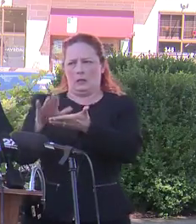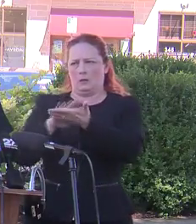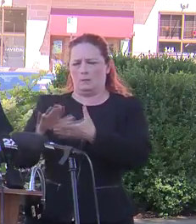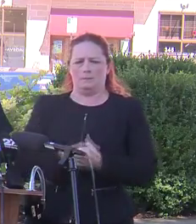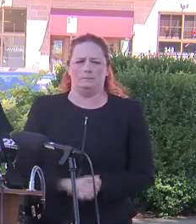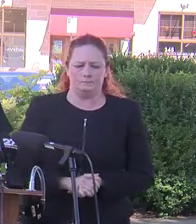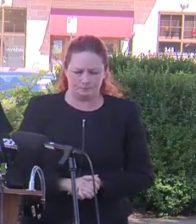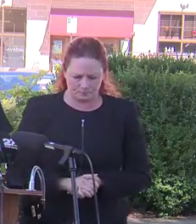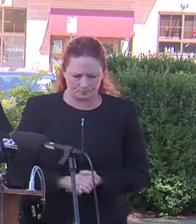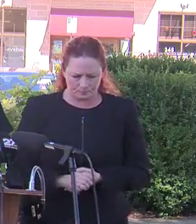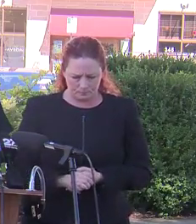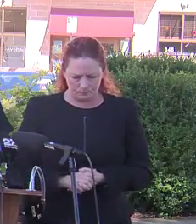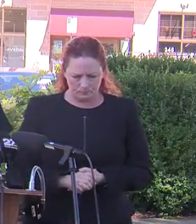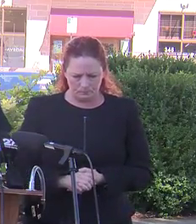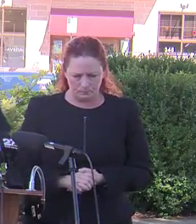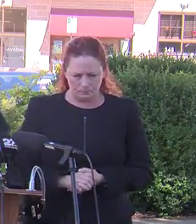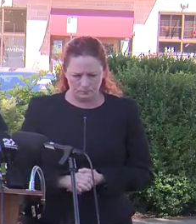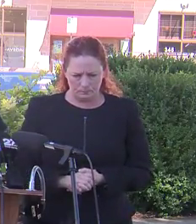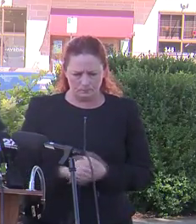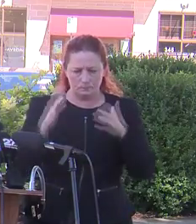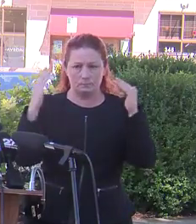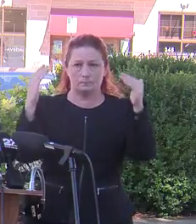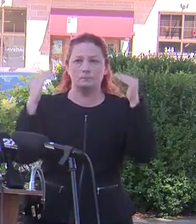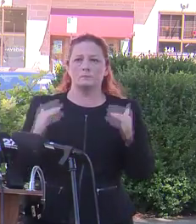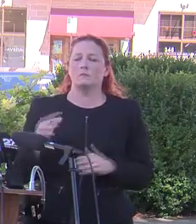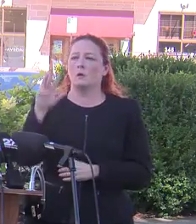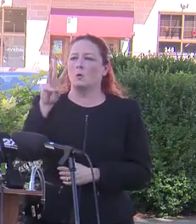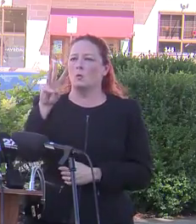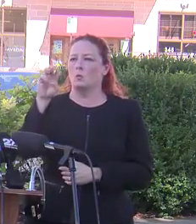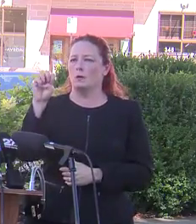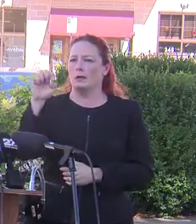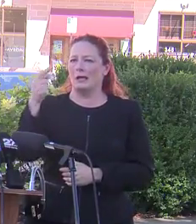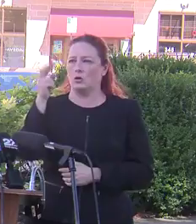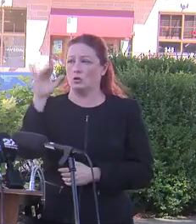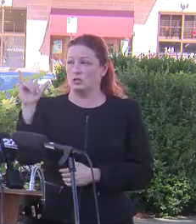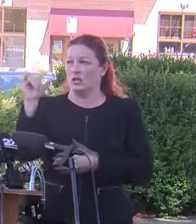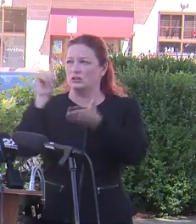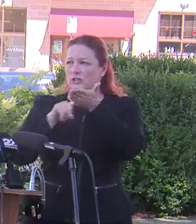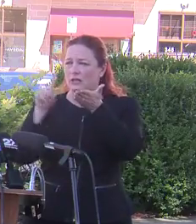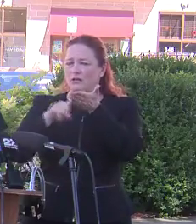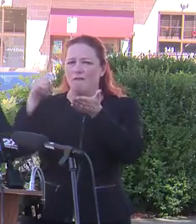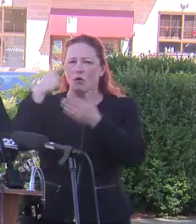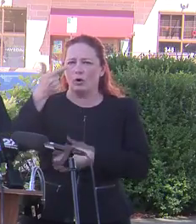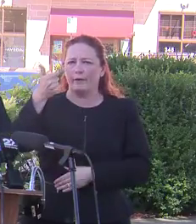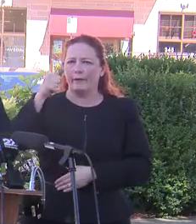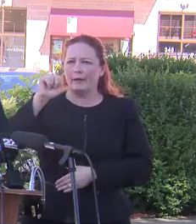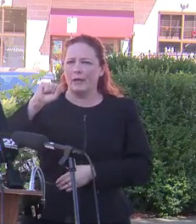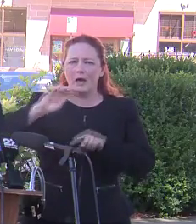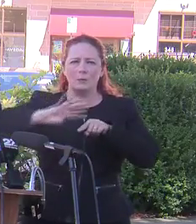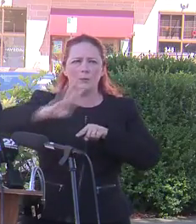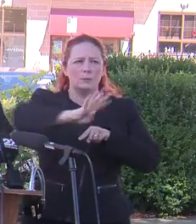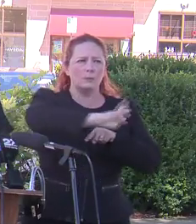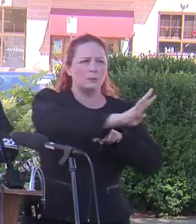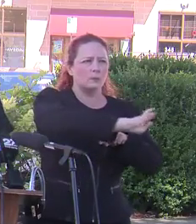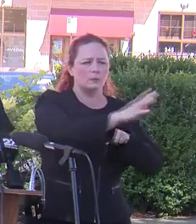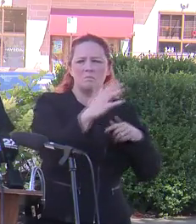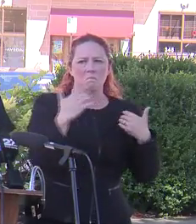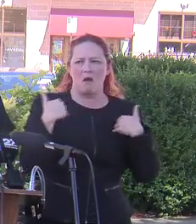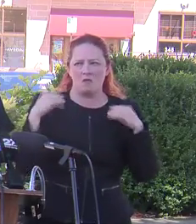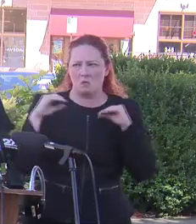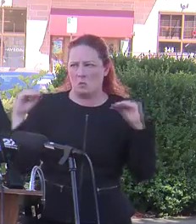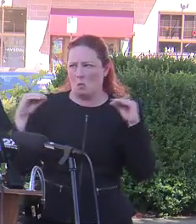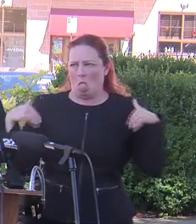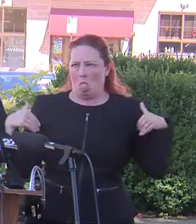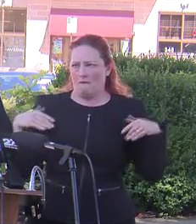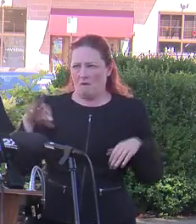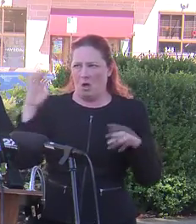We Energies, they've been doing some random gas leak surveys. They're not finding any gas leakage, so that's very good news.